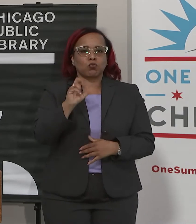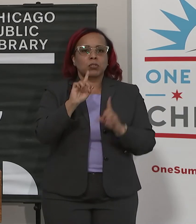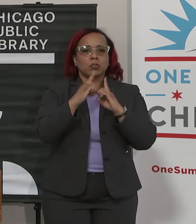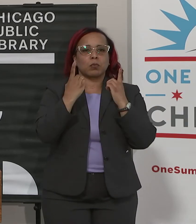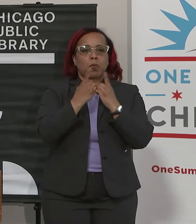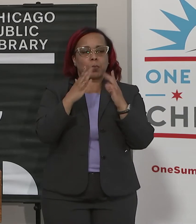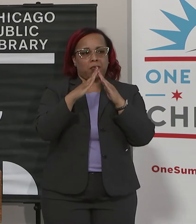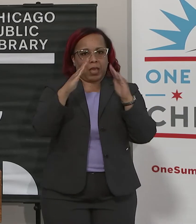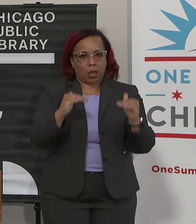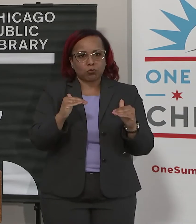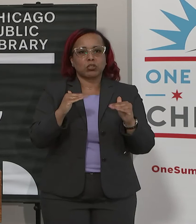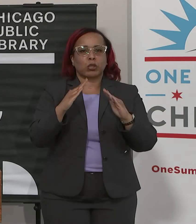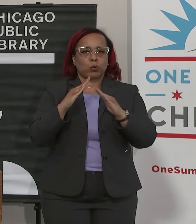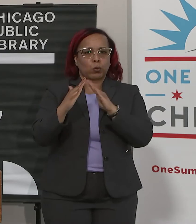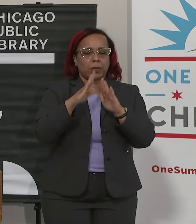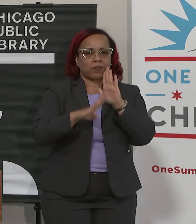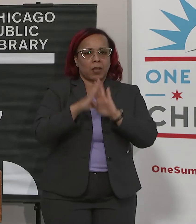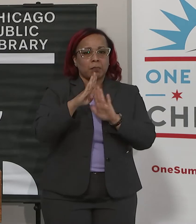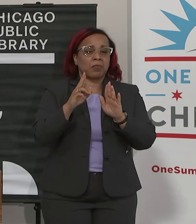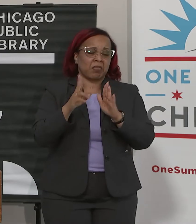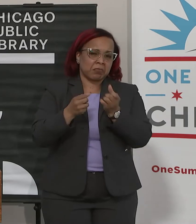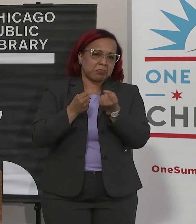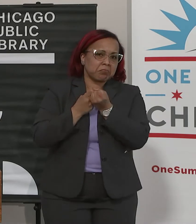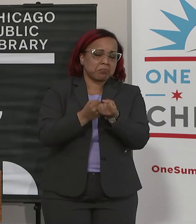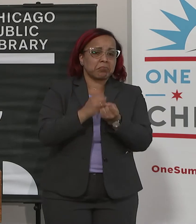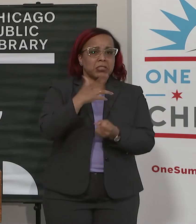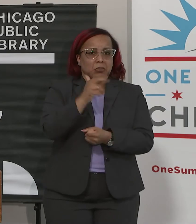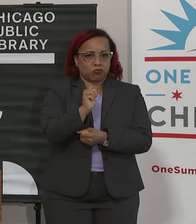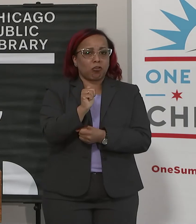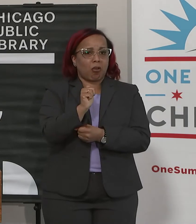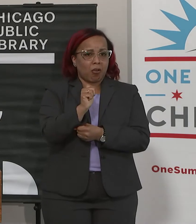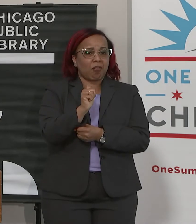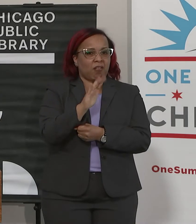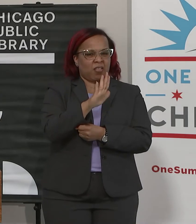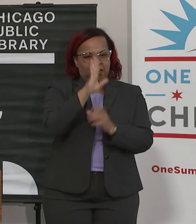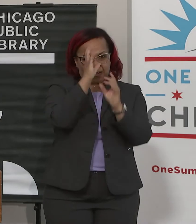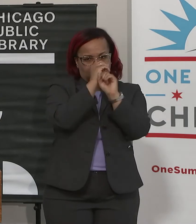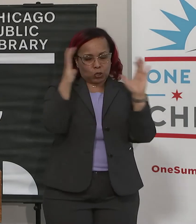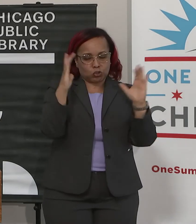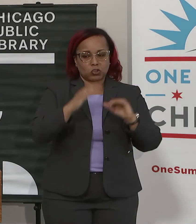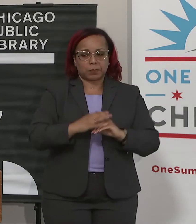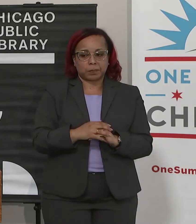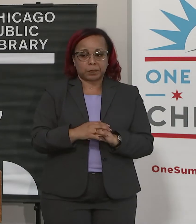of Housing and Urban Development, who continues to support CHA in its vision.